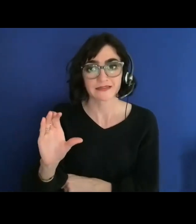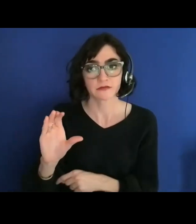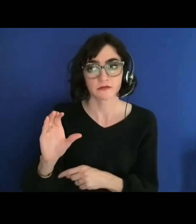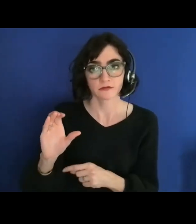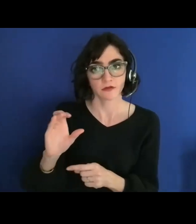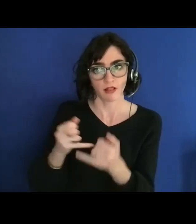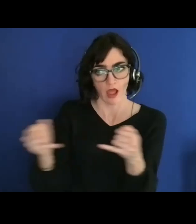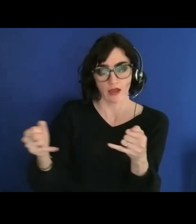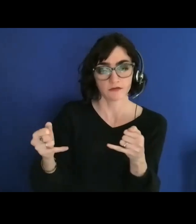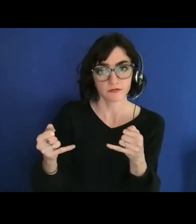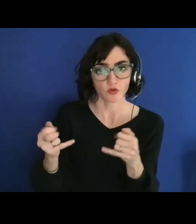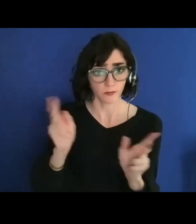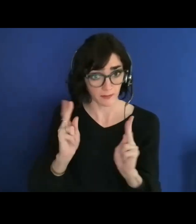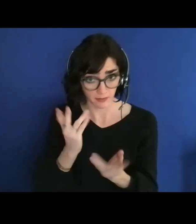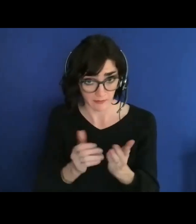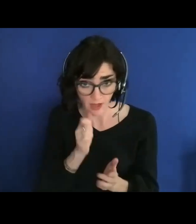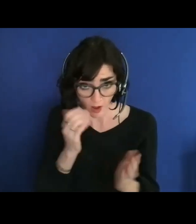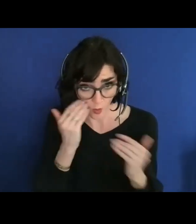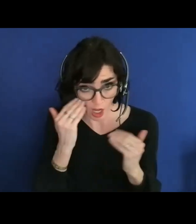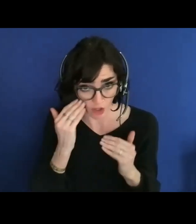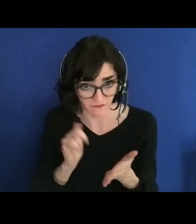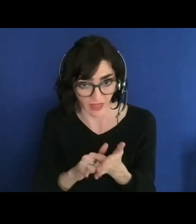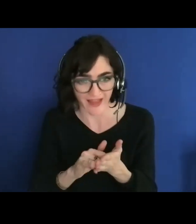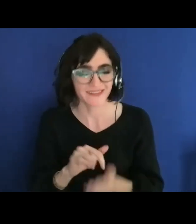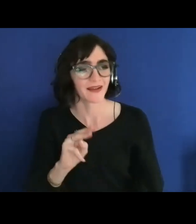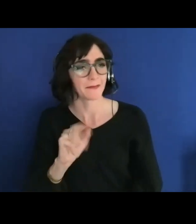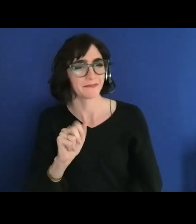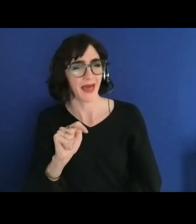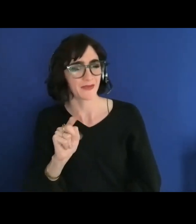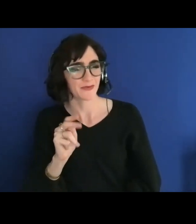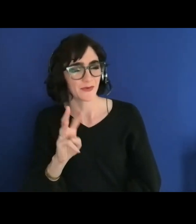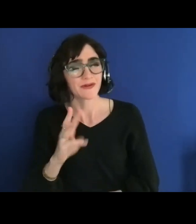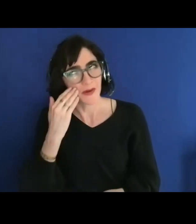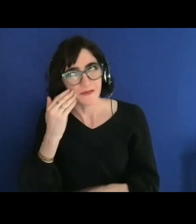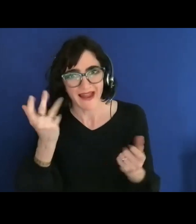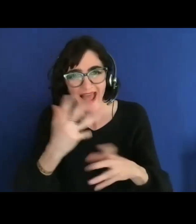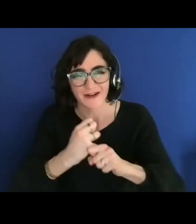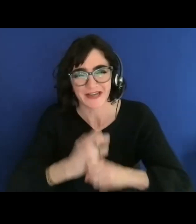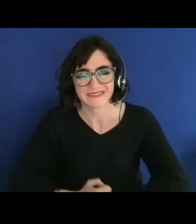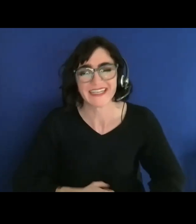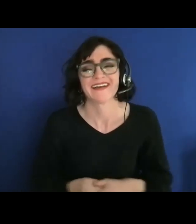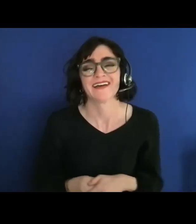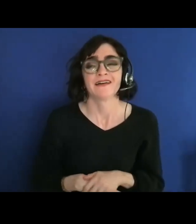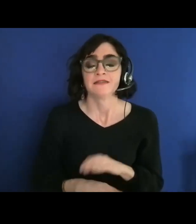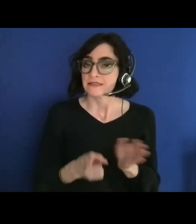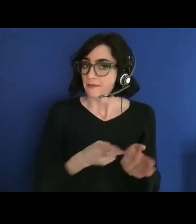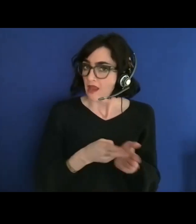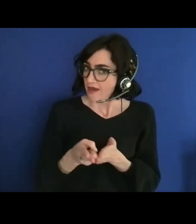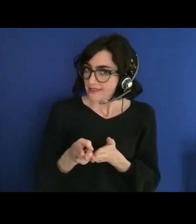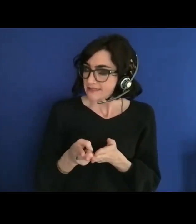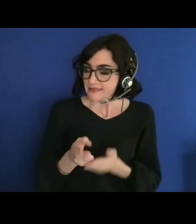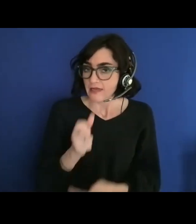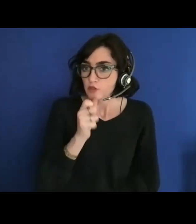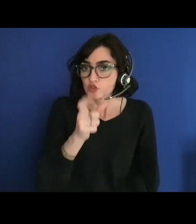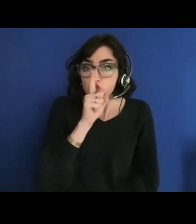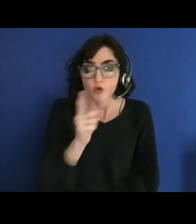crisis line, yep. Sorry. Oh, we can acronym ourselves to death here. Yeah. To be honest, I don't know exactly why a